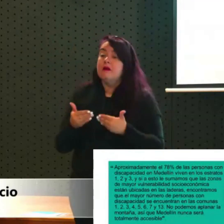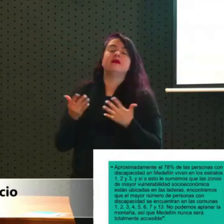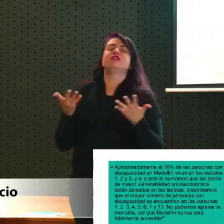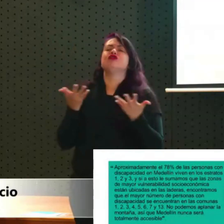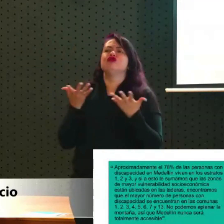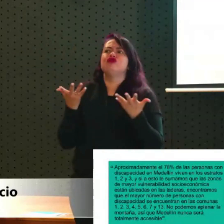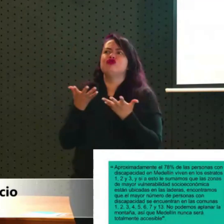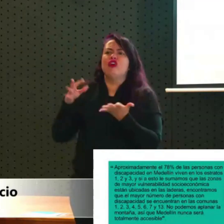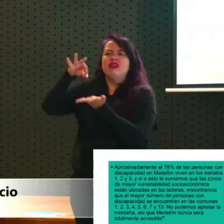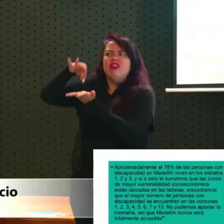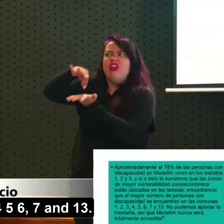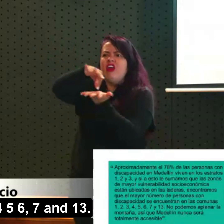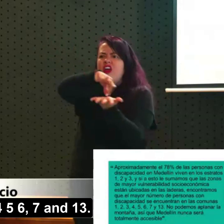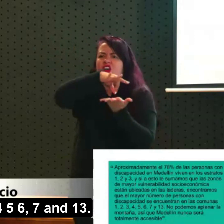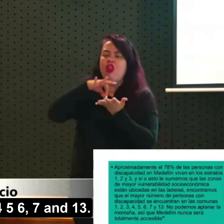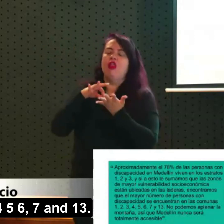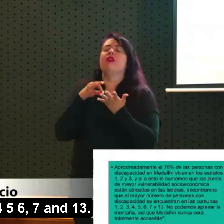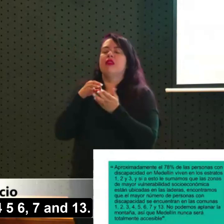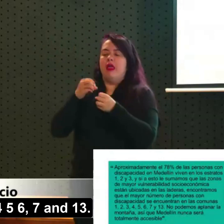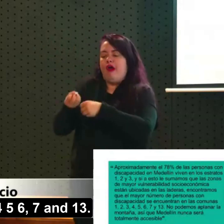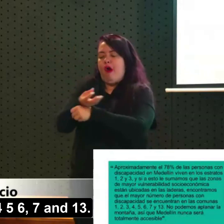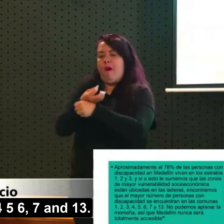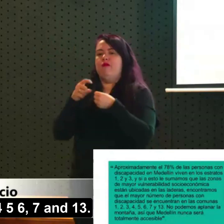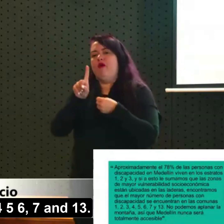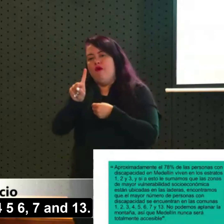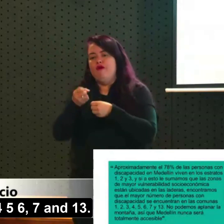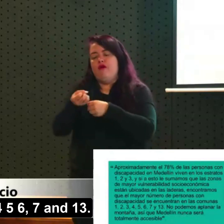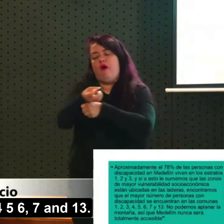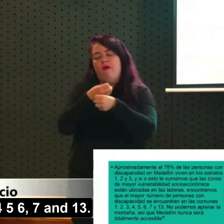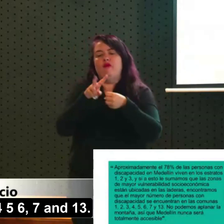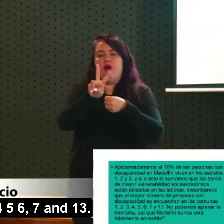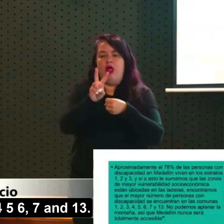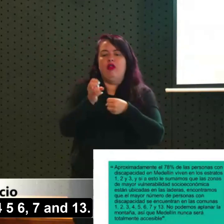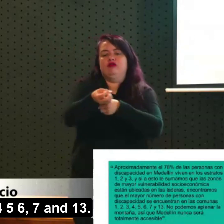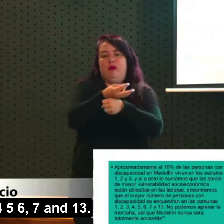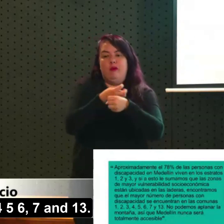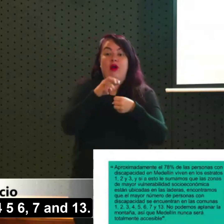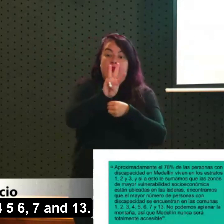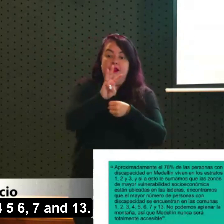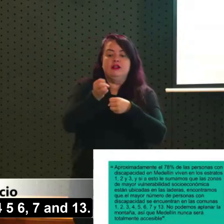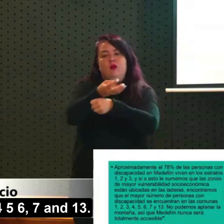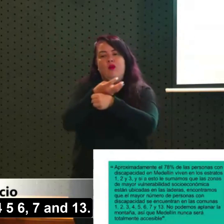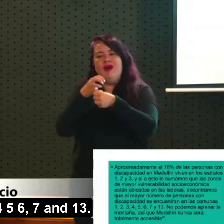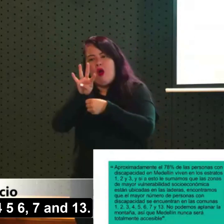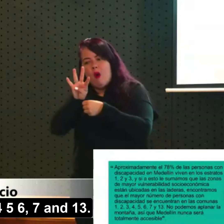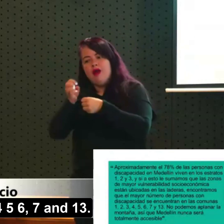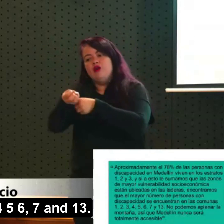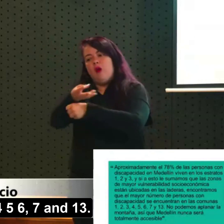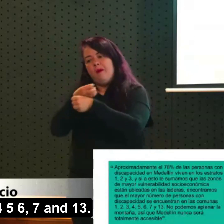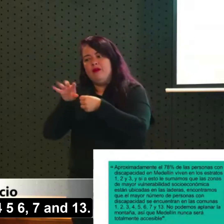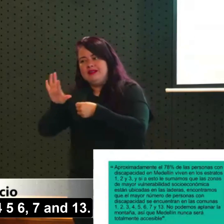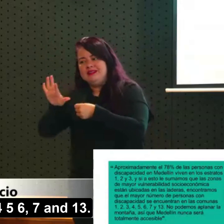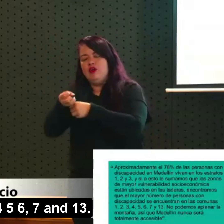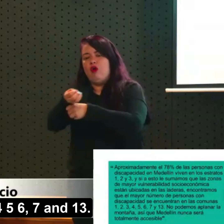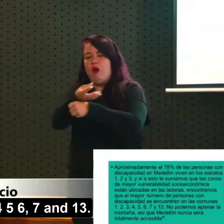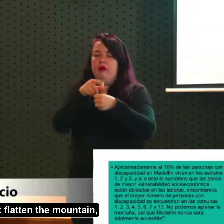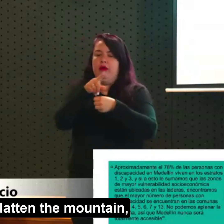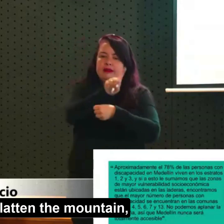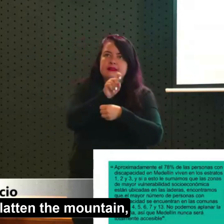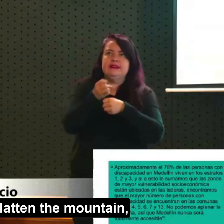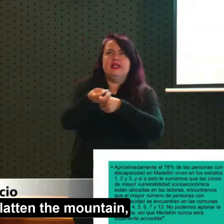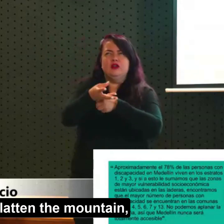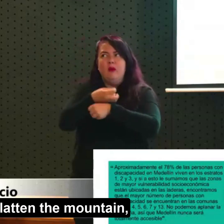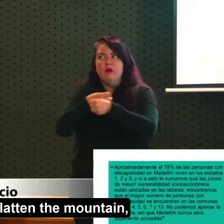communes 1, 2, 3, 4, 5, 6, 7, and